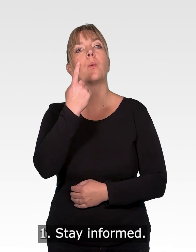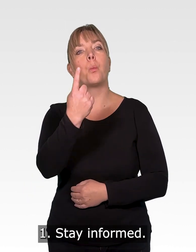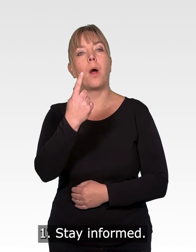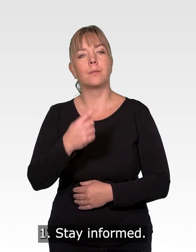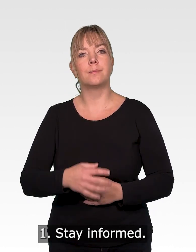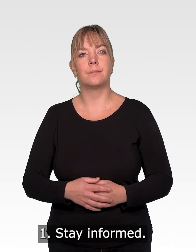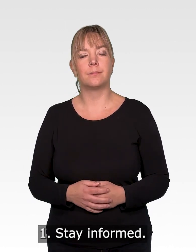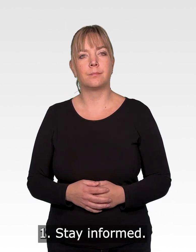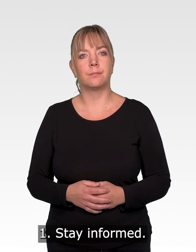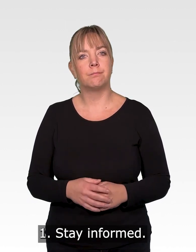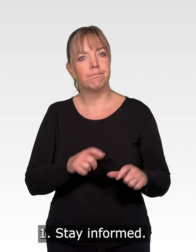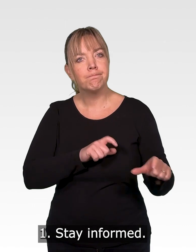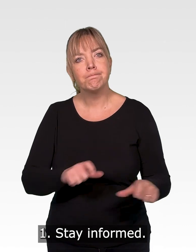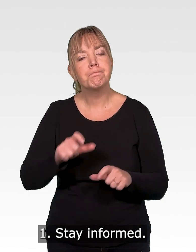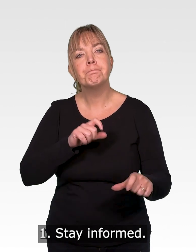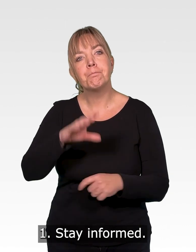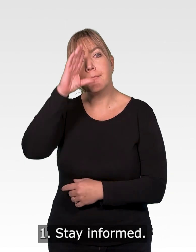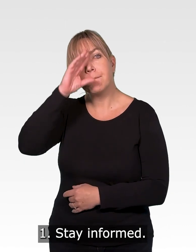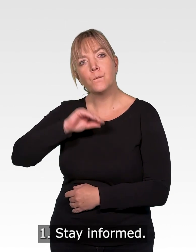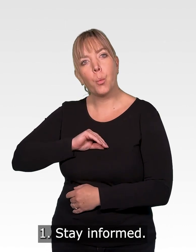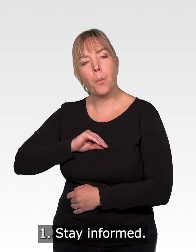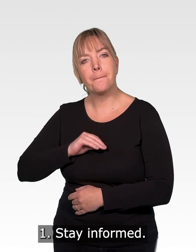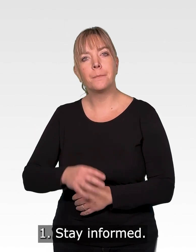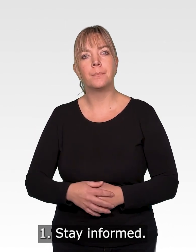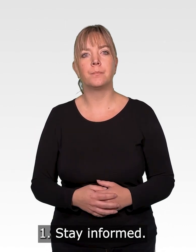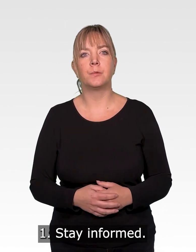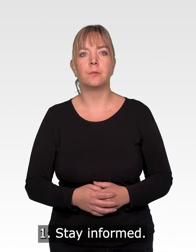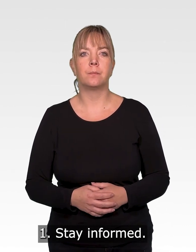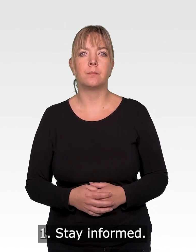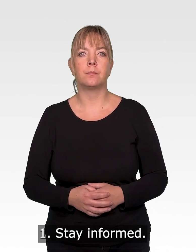1. Stay informed.